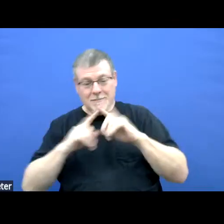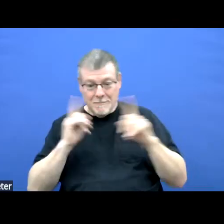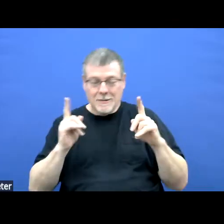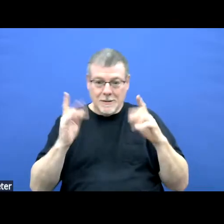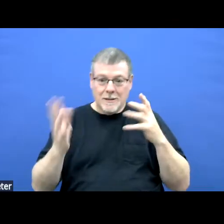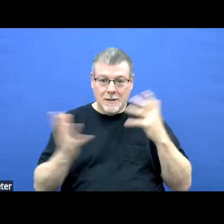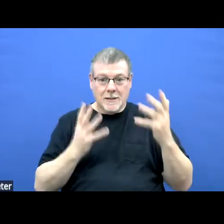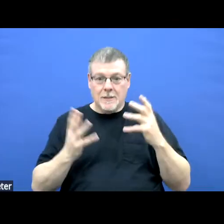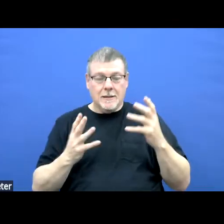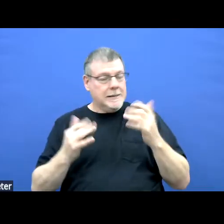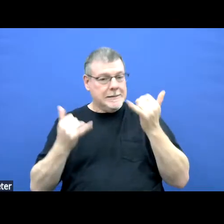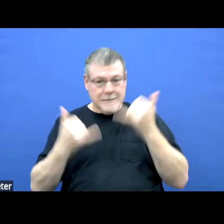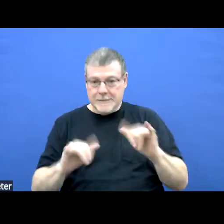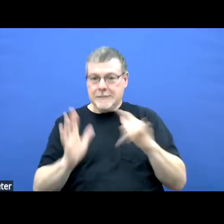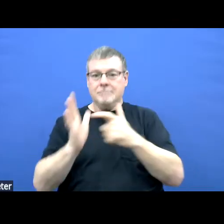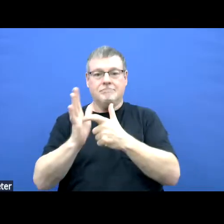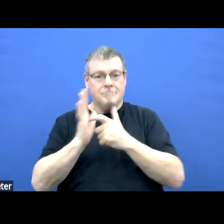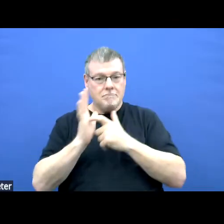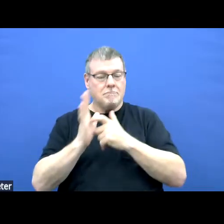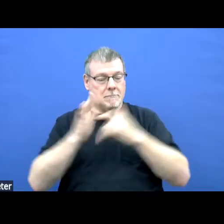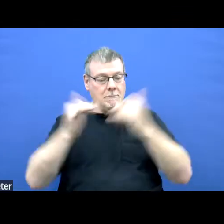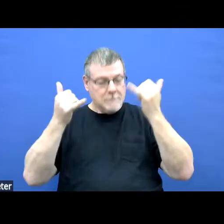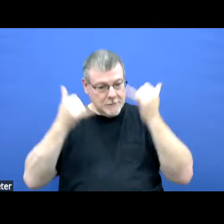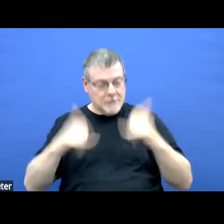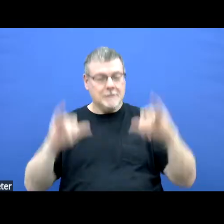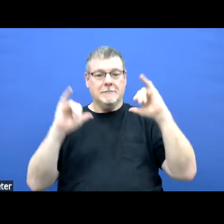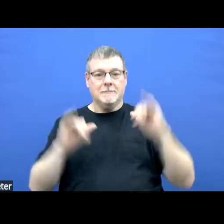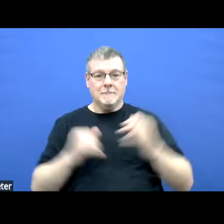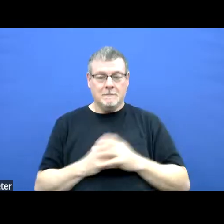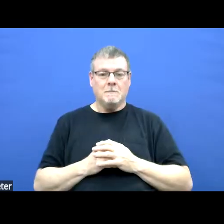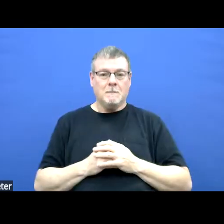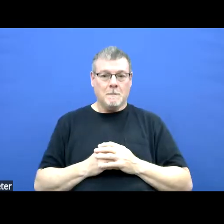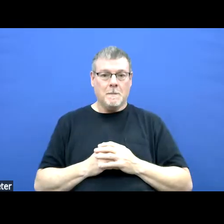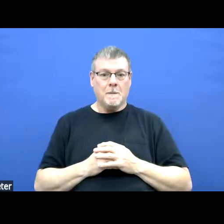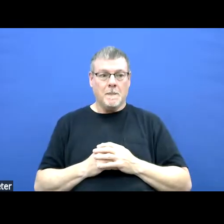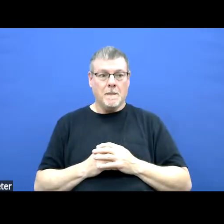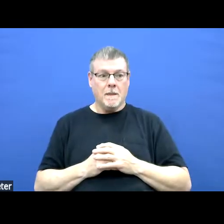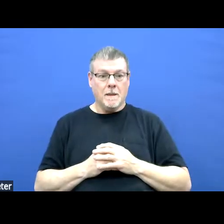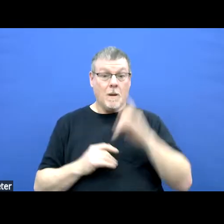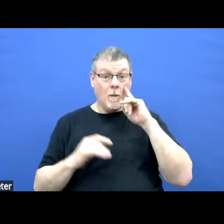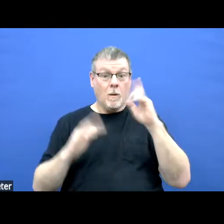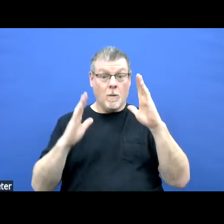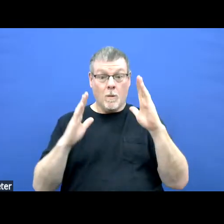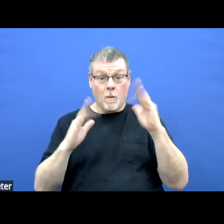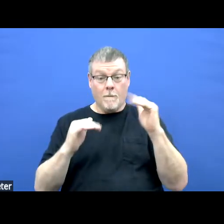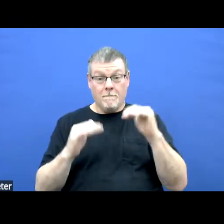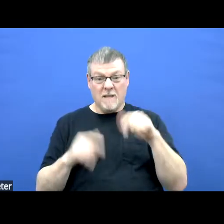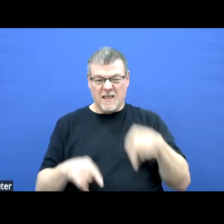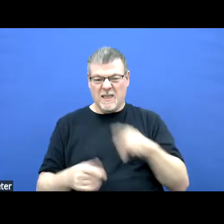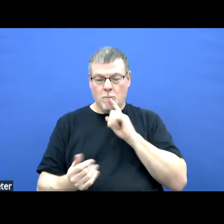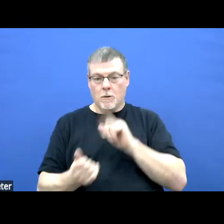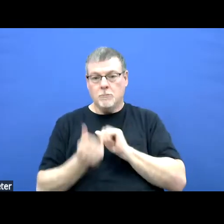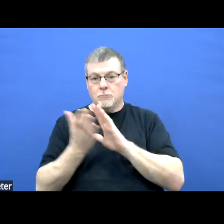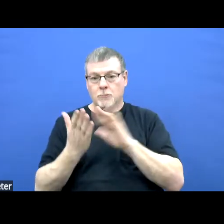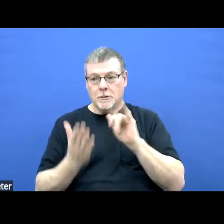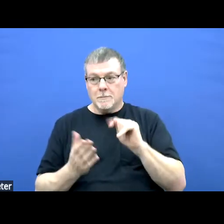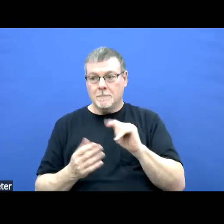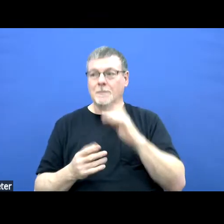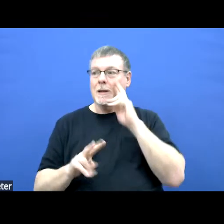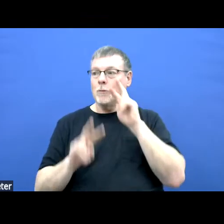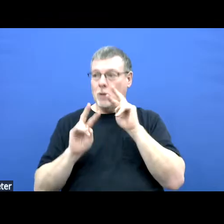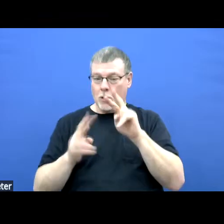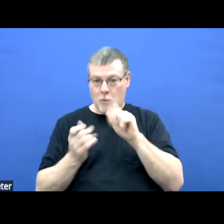still significant demand. But like I said, hopefully this will address it. So that's what we're looking to do with